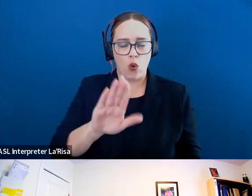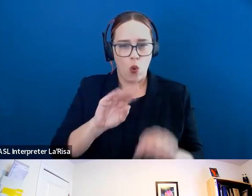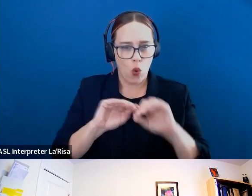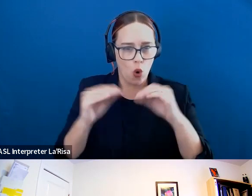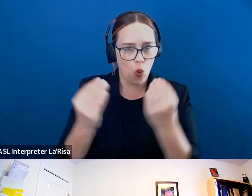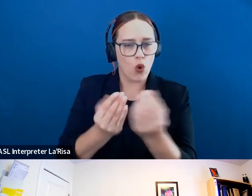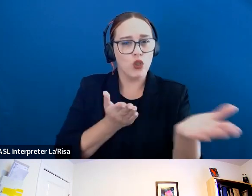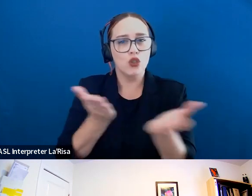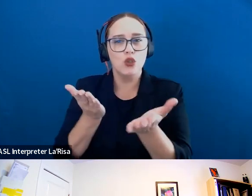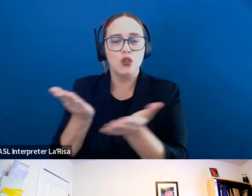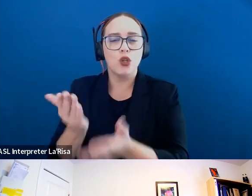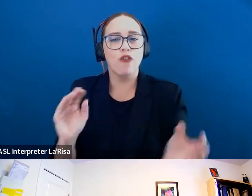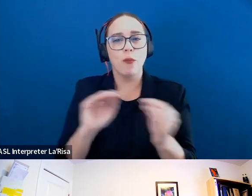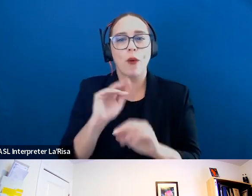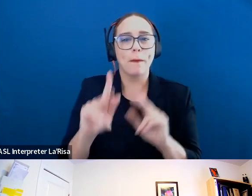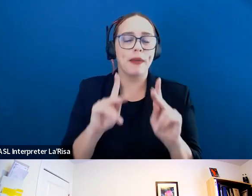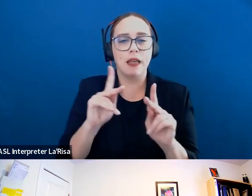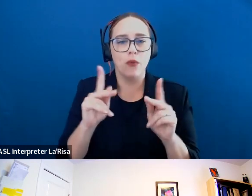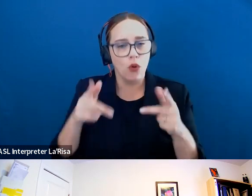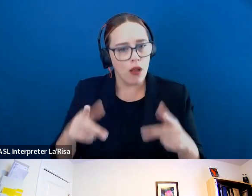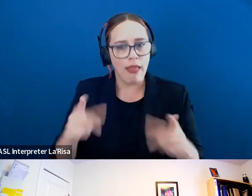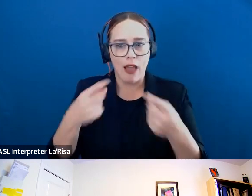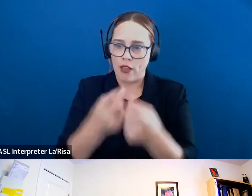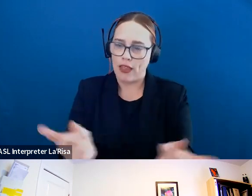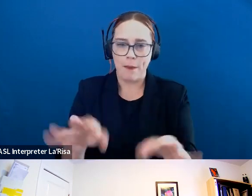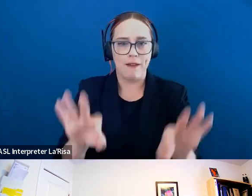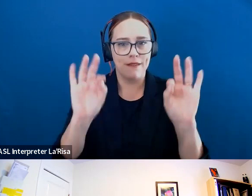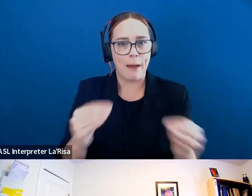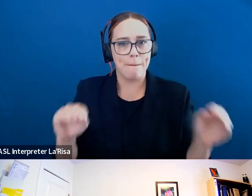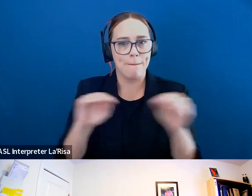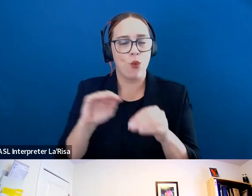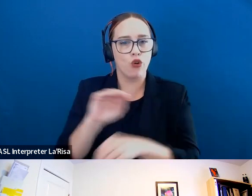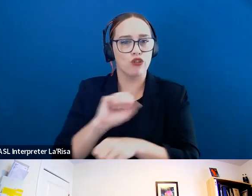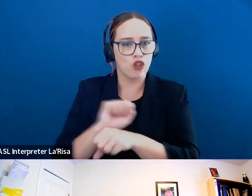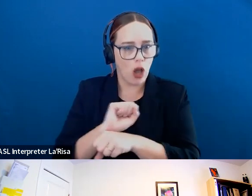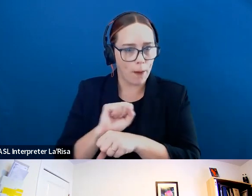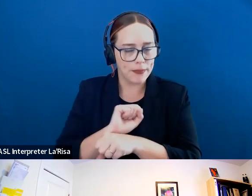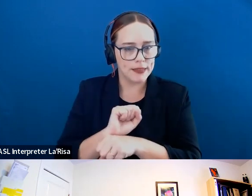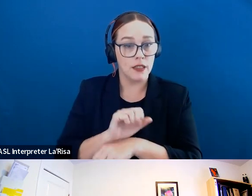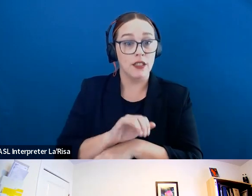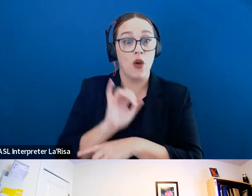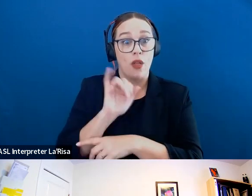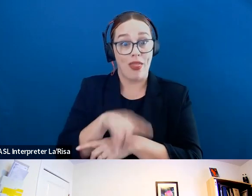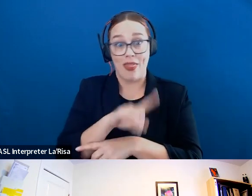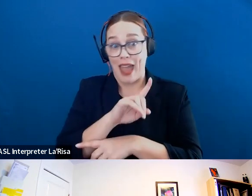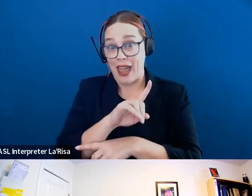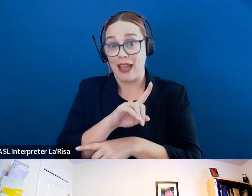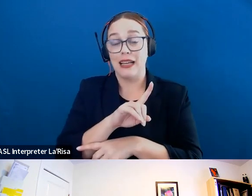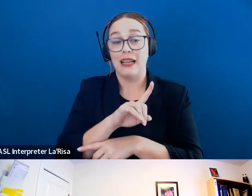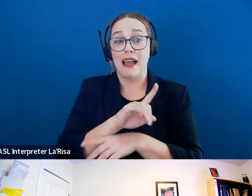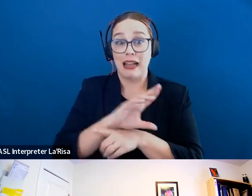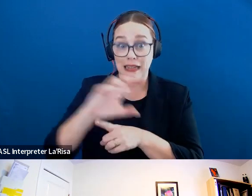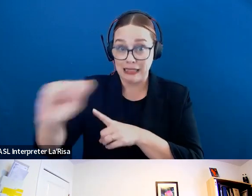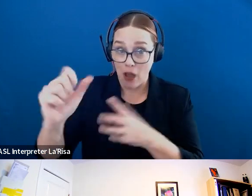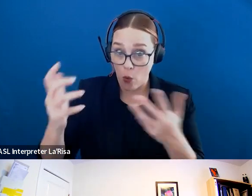into the workforce. So where this sample center excelled at was their agency, board, and leadership. The